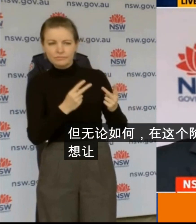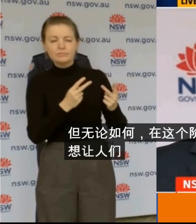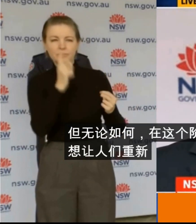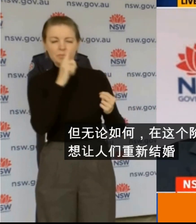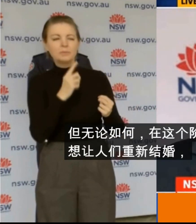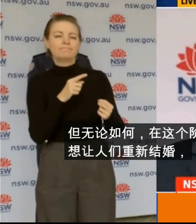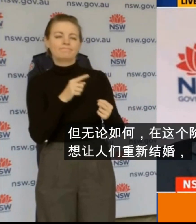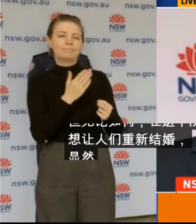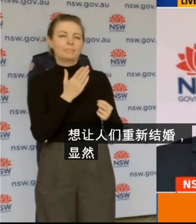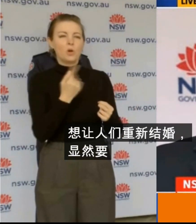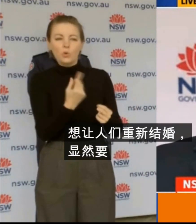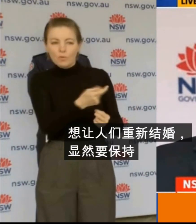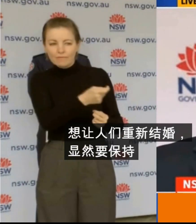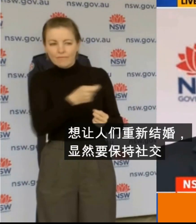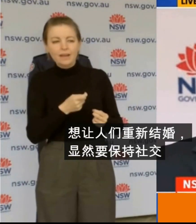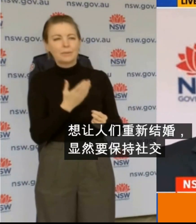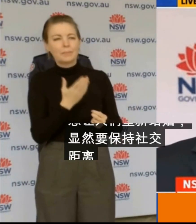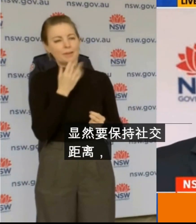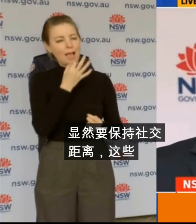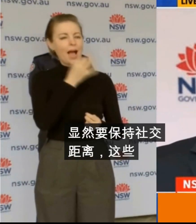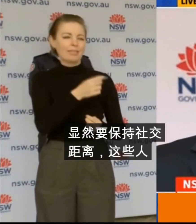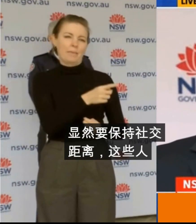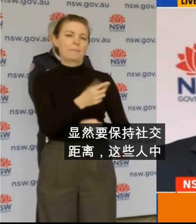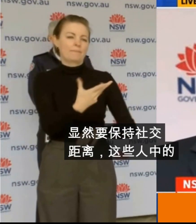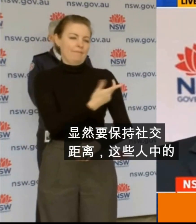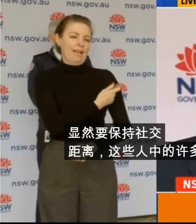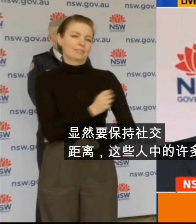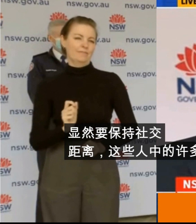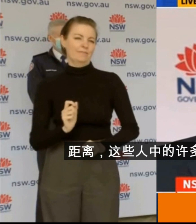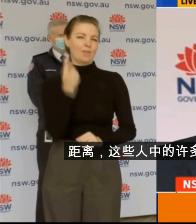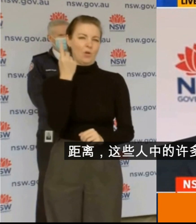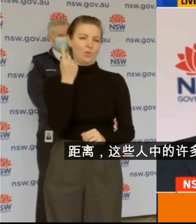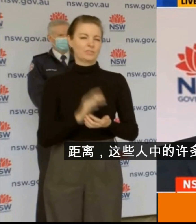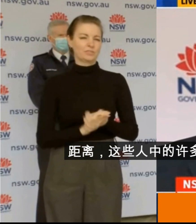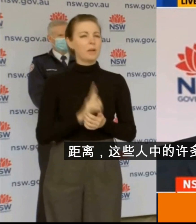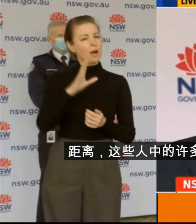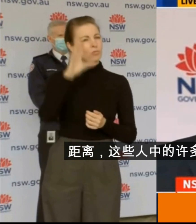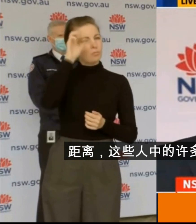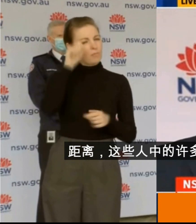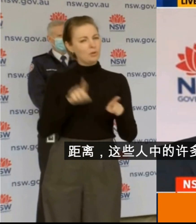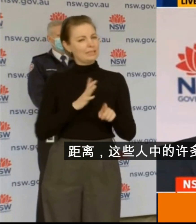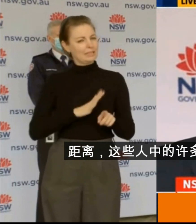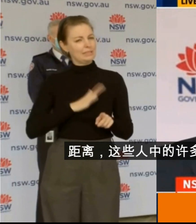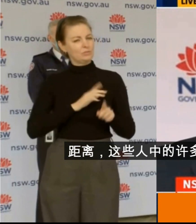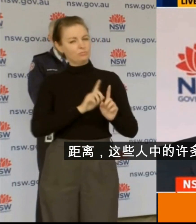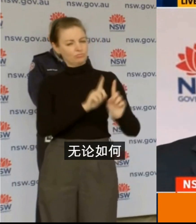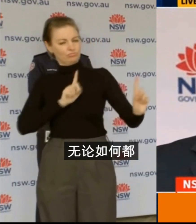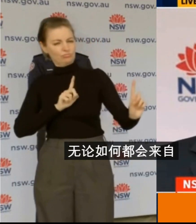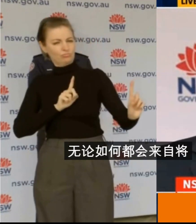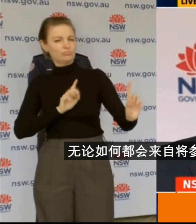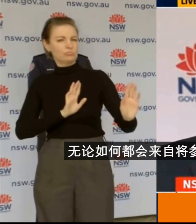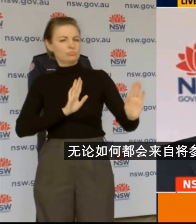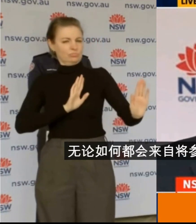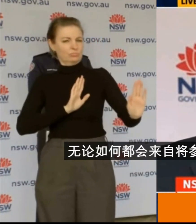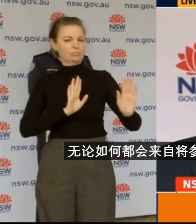just want to get people back to being married. Obviously maintain your social distancing. Many of these people will be from households anyway that